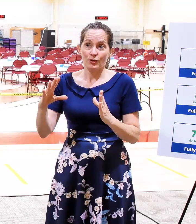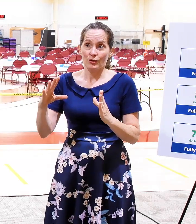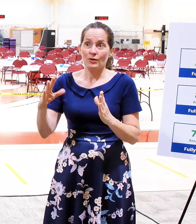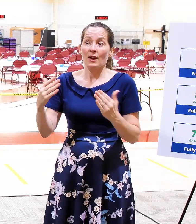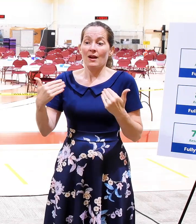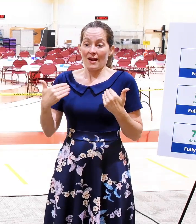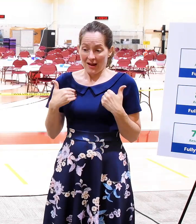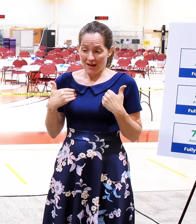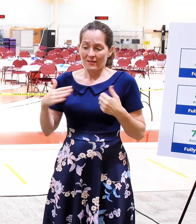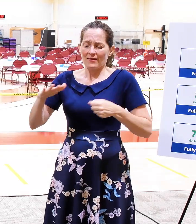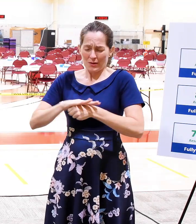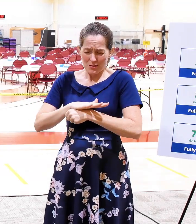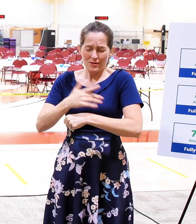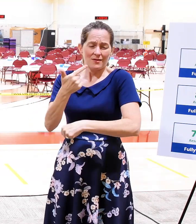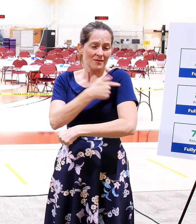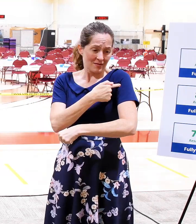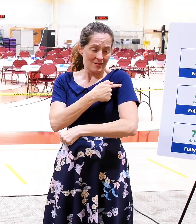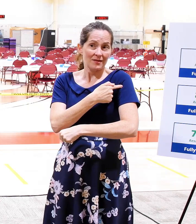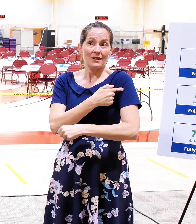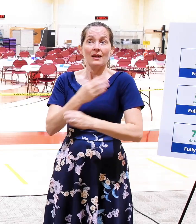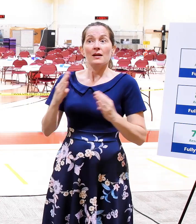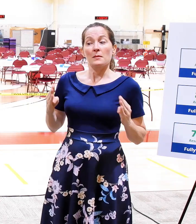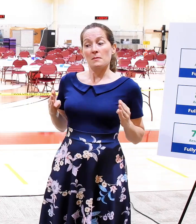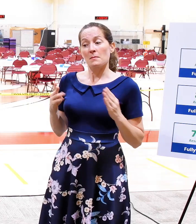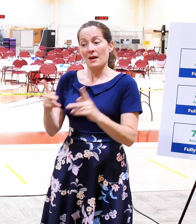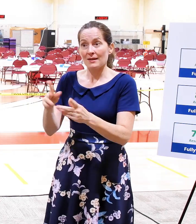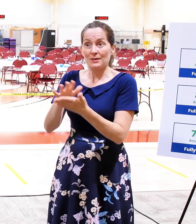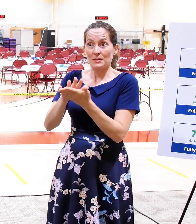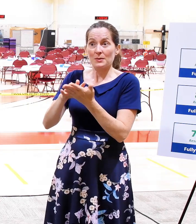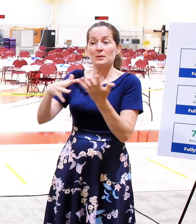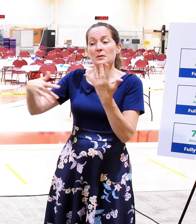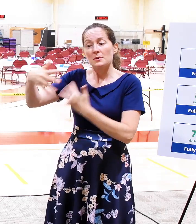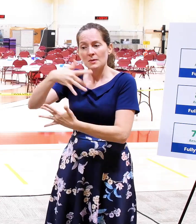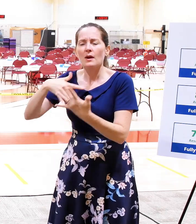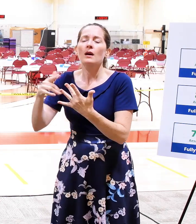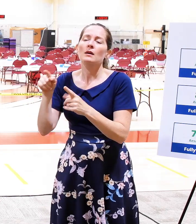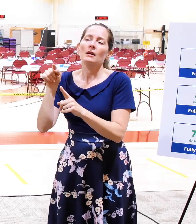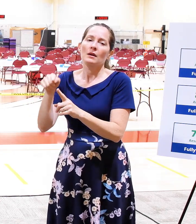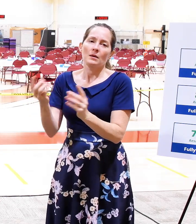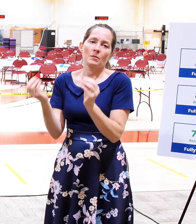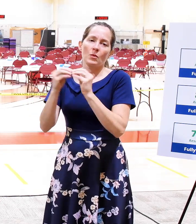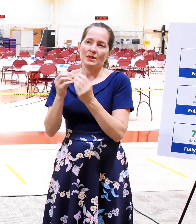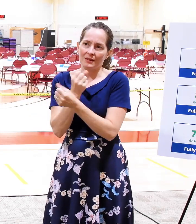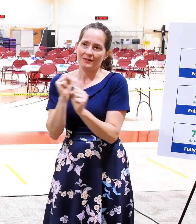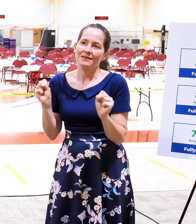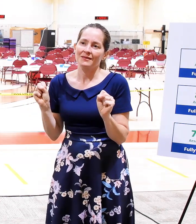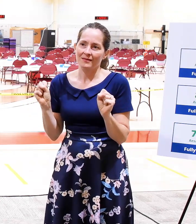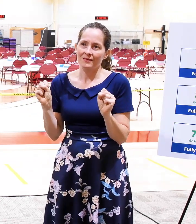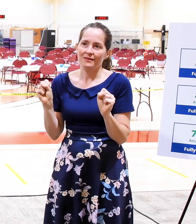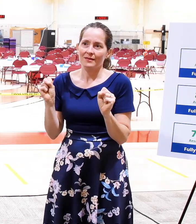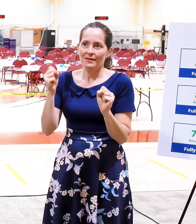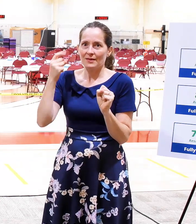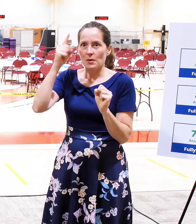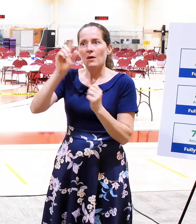buildings fully vaccinated, the safer in-person learning will be for everyone.